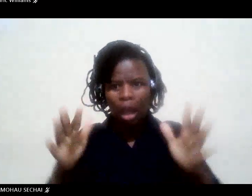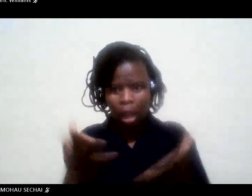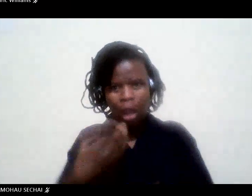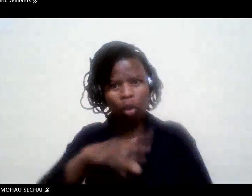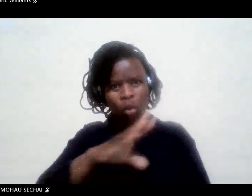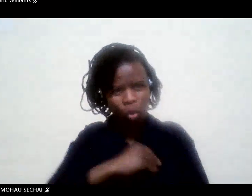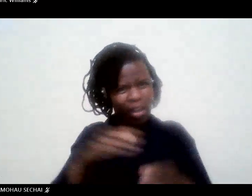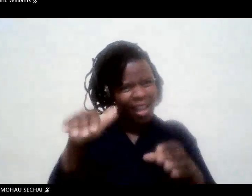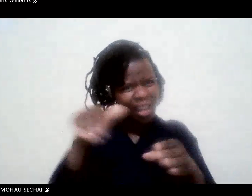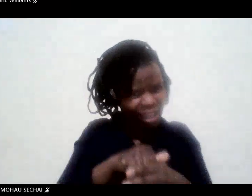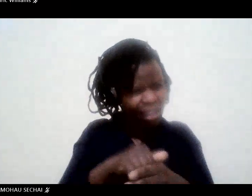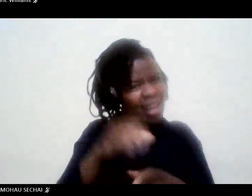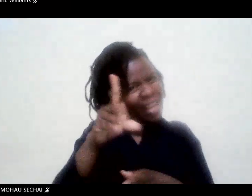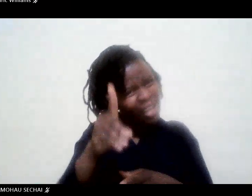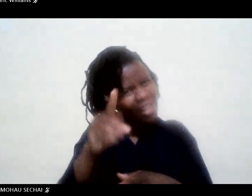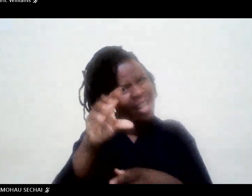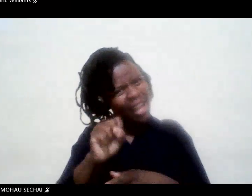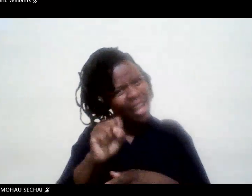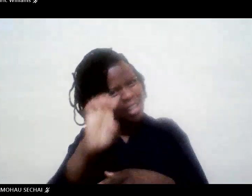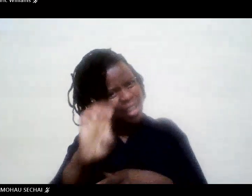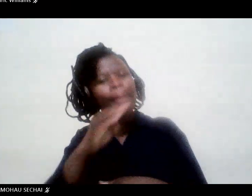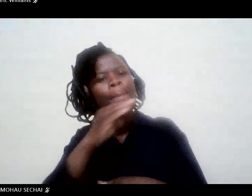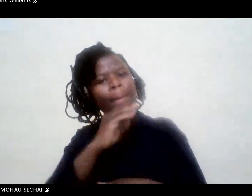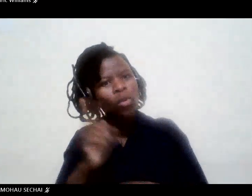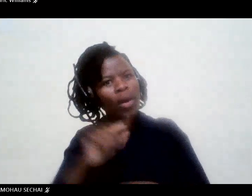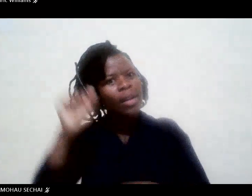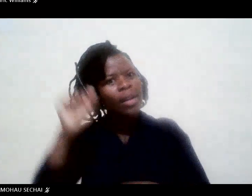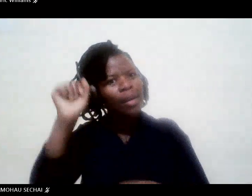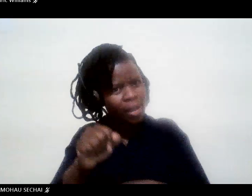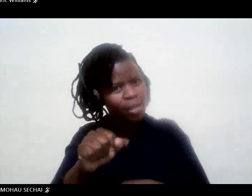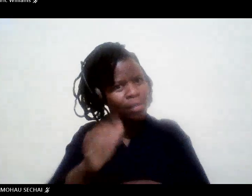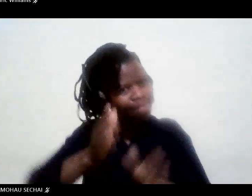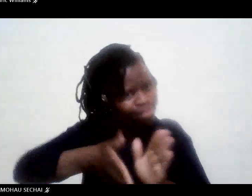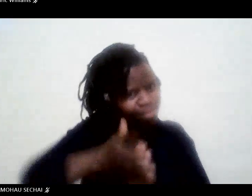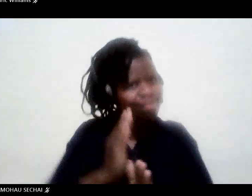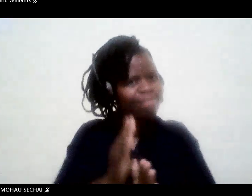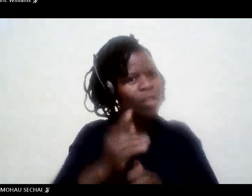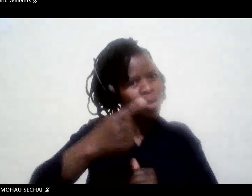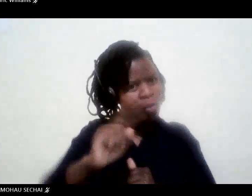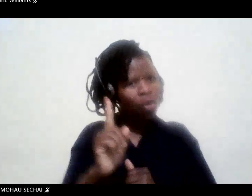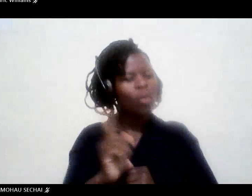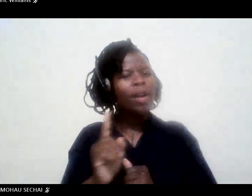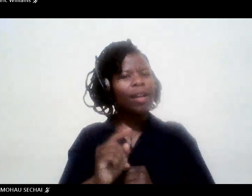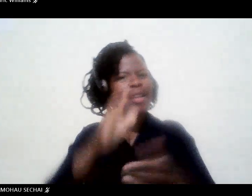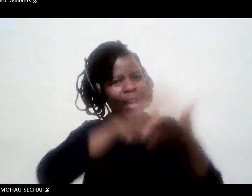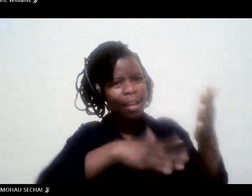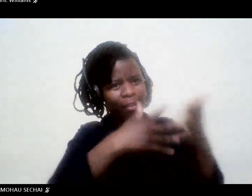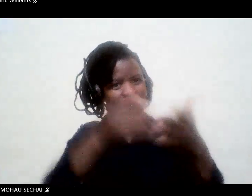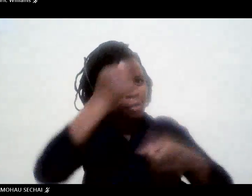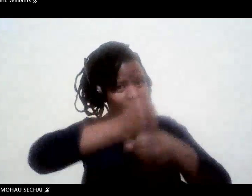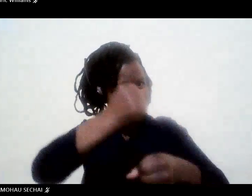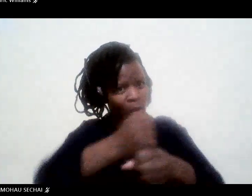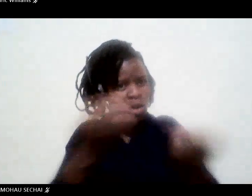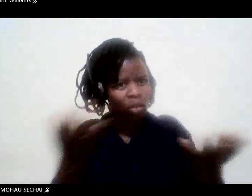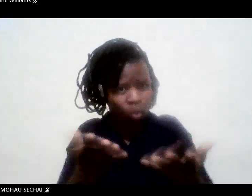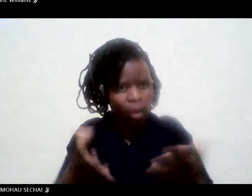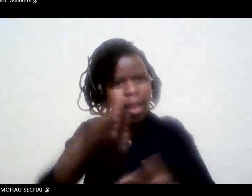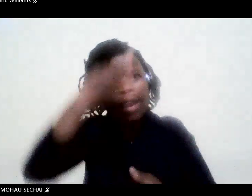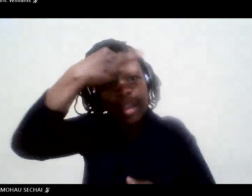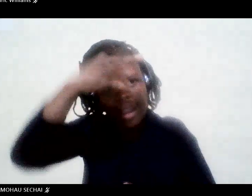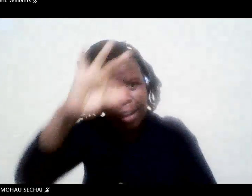in the DSE? It means we need to go to those frameworks from whereby the government has